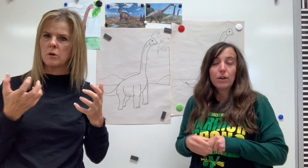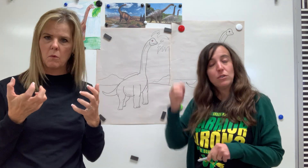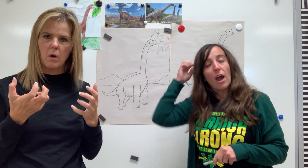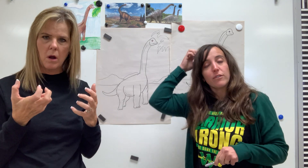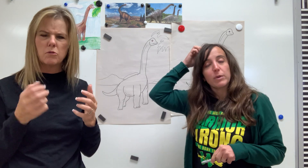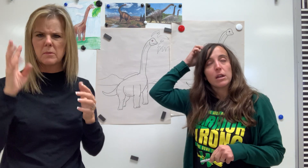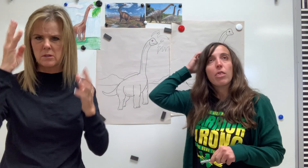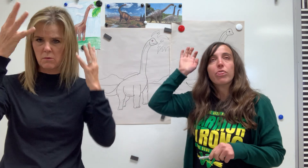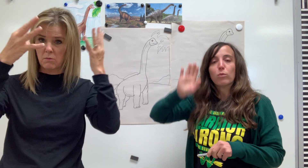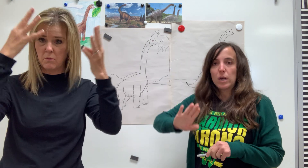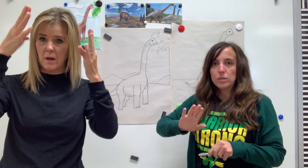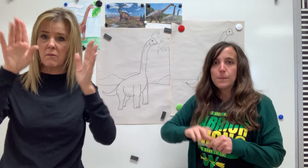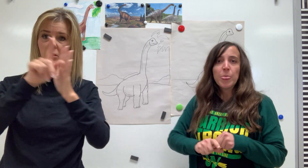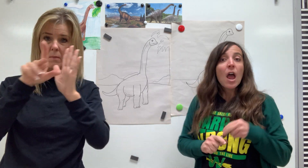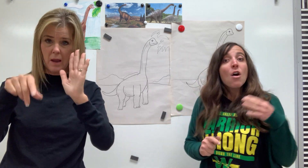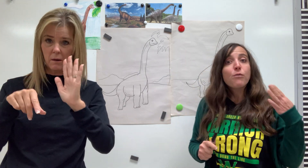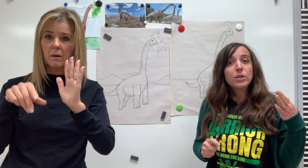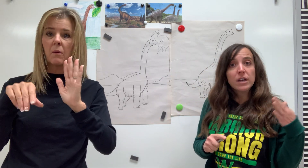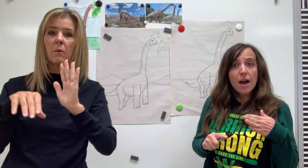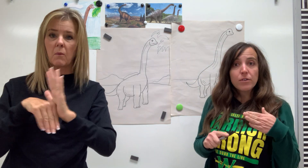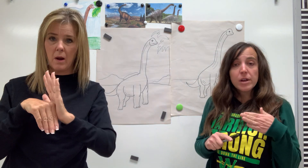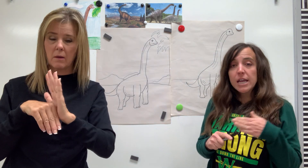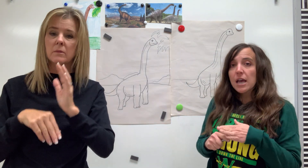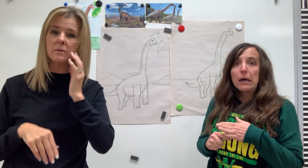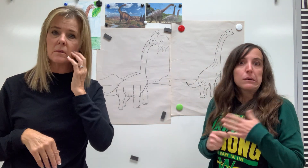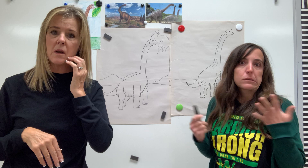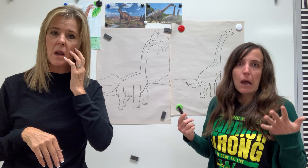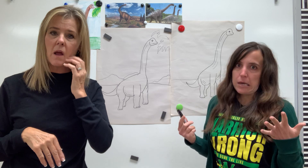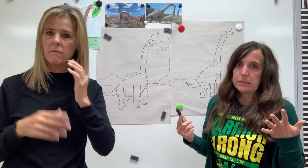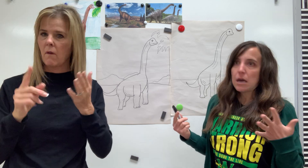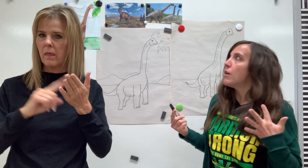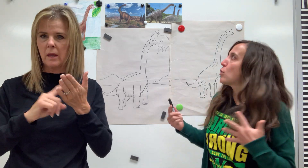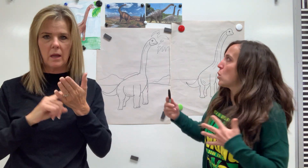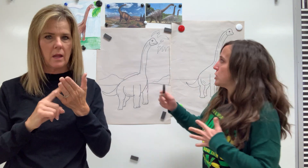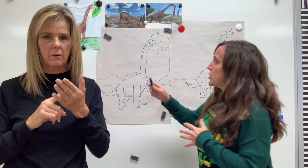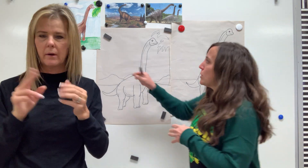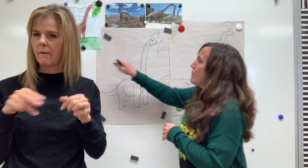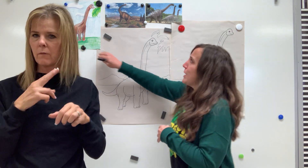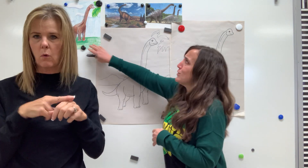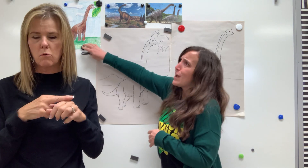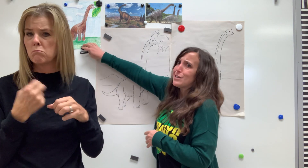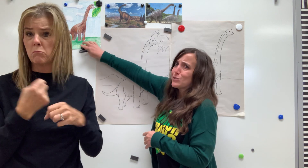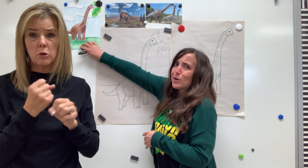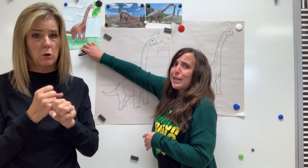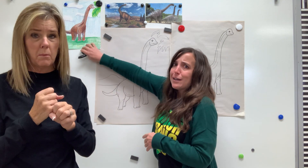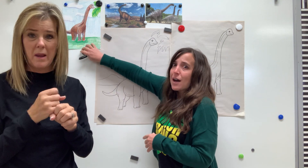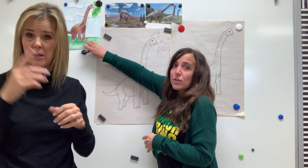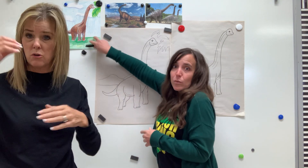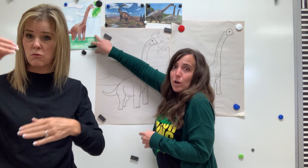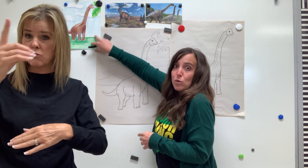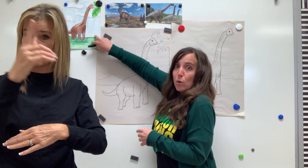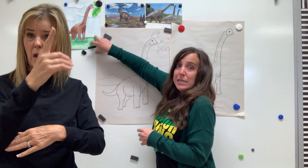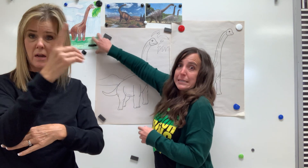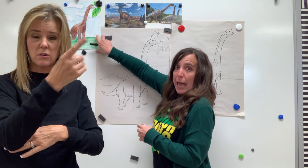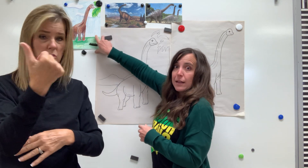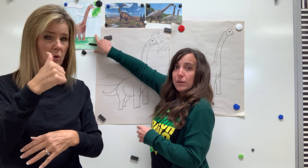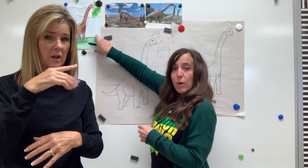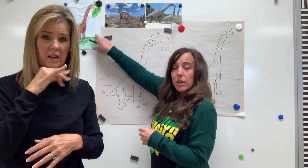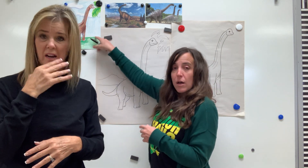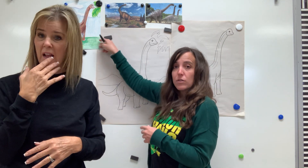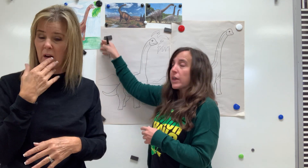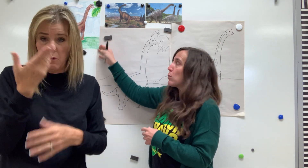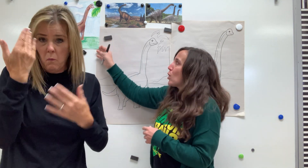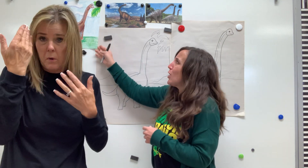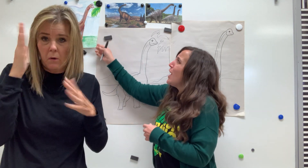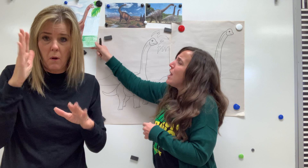with background. I've been thrilled. For the coloring, guys, of course, you can make your dinosaur any color. We don't know exactly